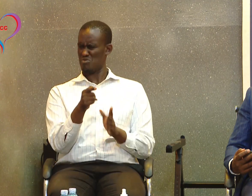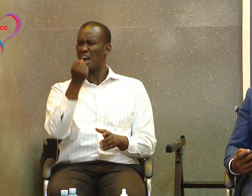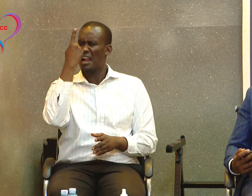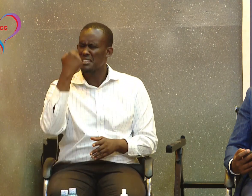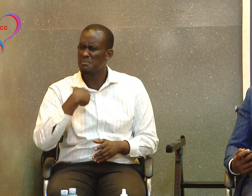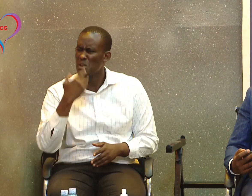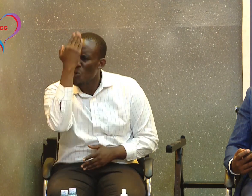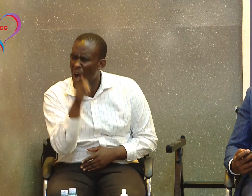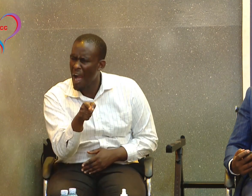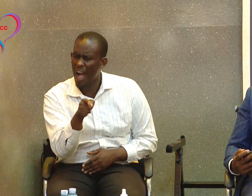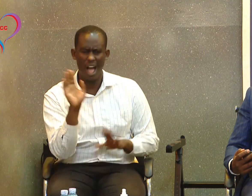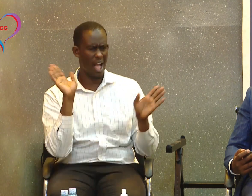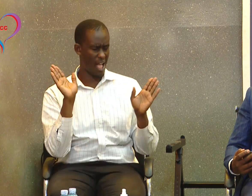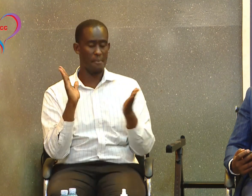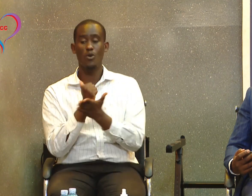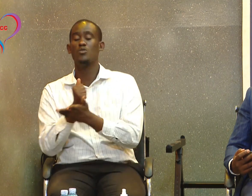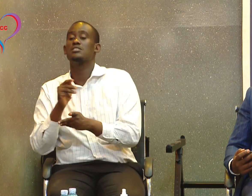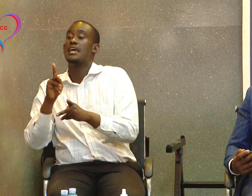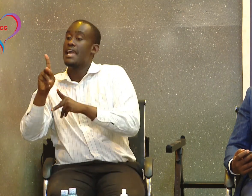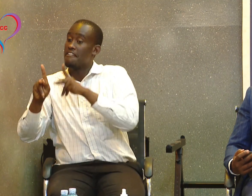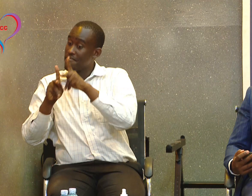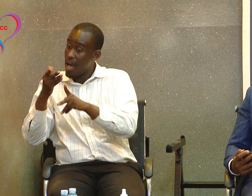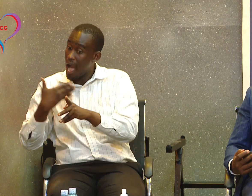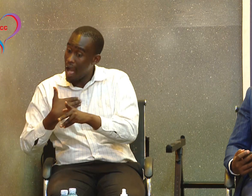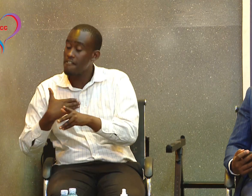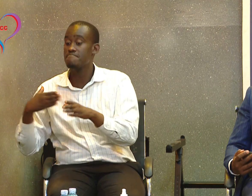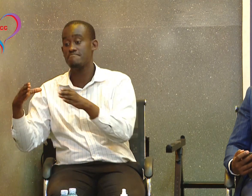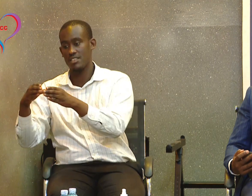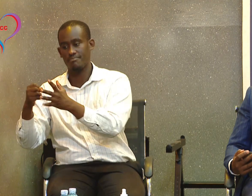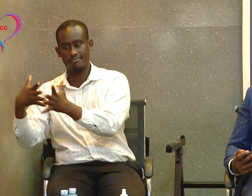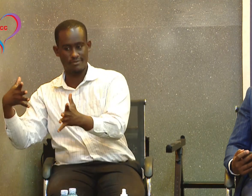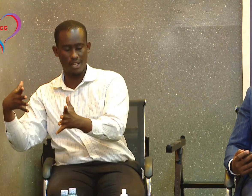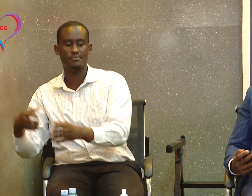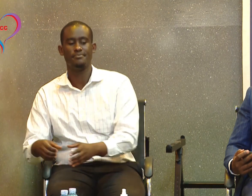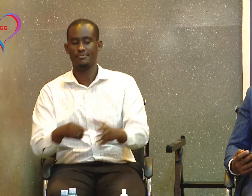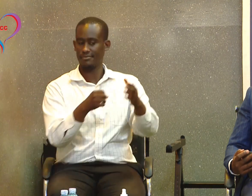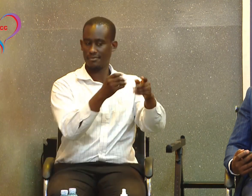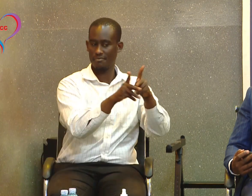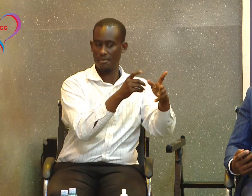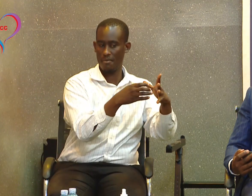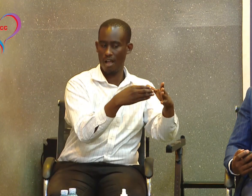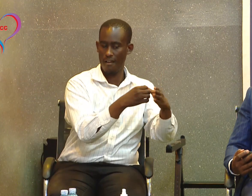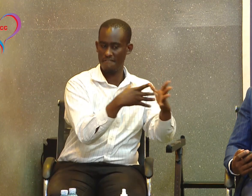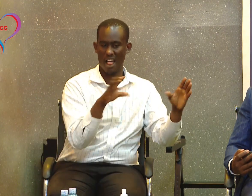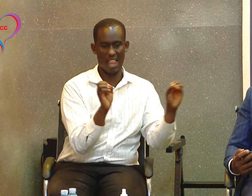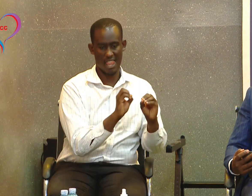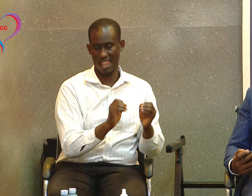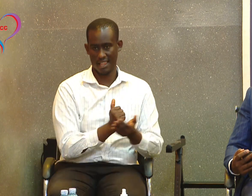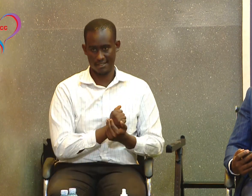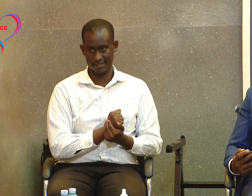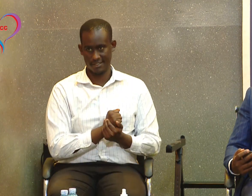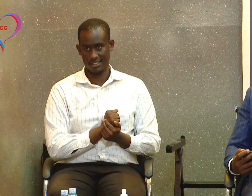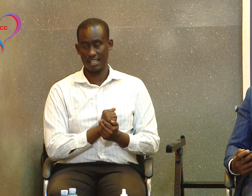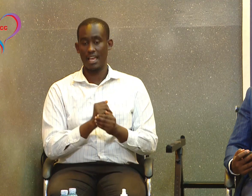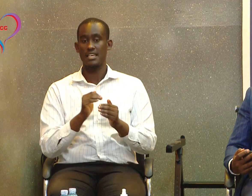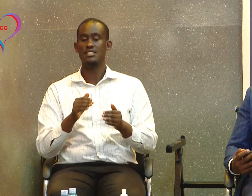Why? Because every person has a certain category of people whom he has been called to. Atenge mitendere jimu ulamu tutuka kwa metuku, inzo